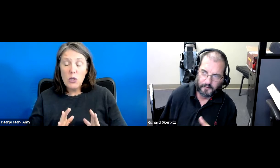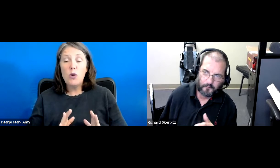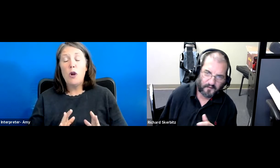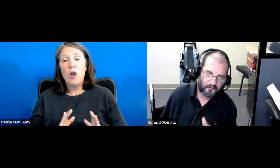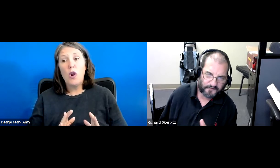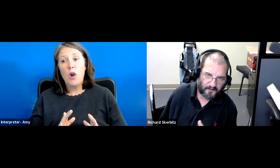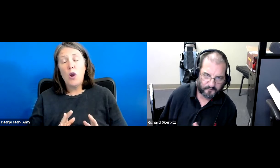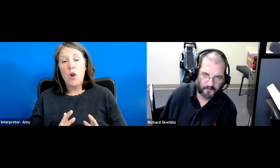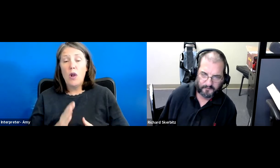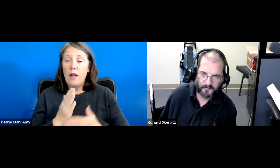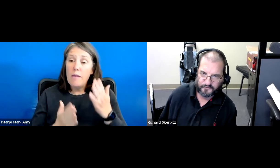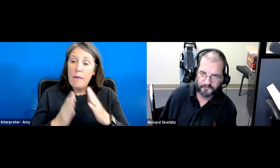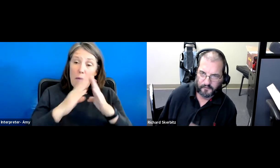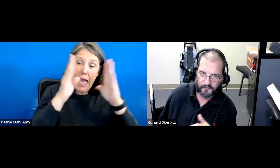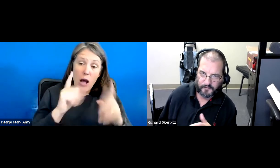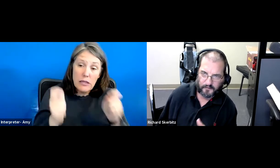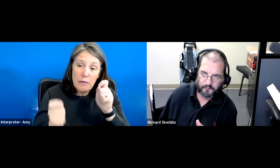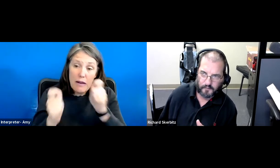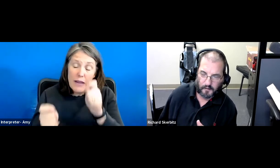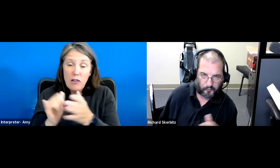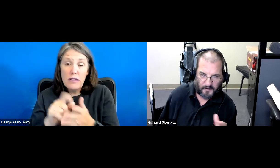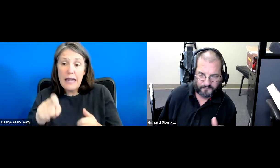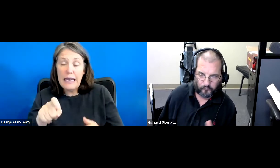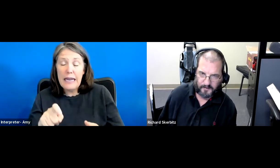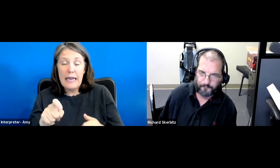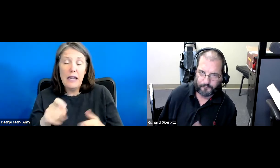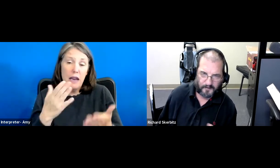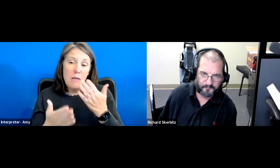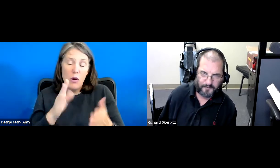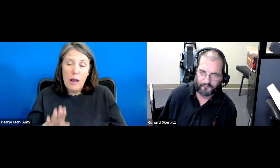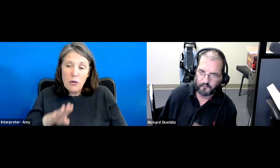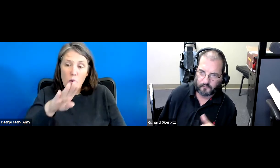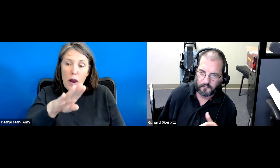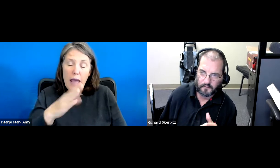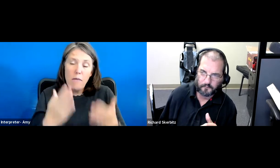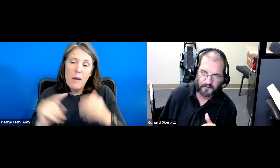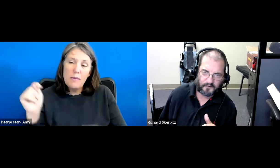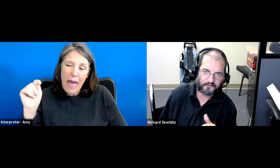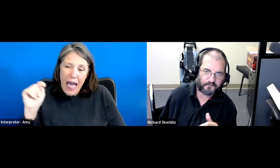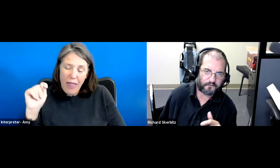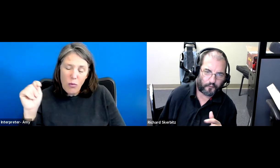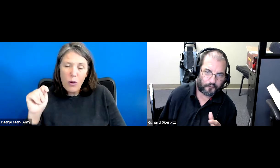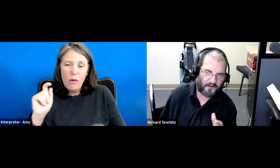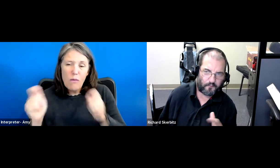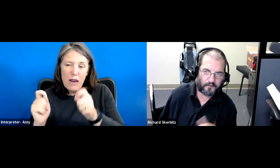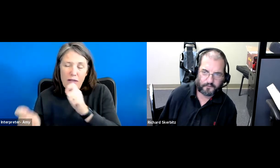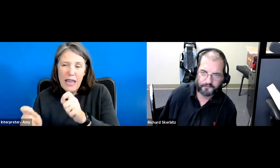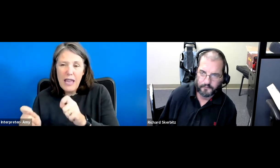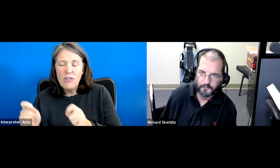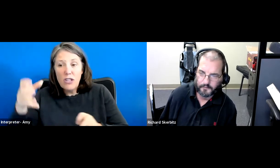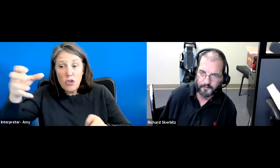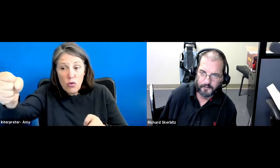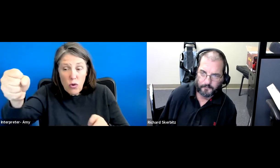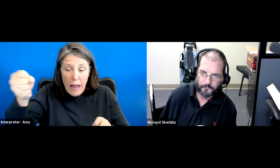the, maybe there's housing modifications that are needed, perhaps a ramp, perhaps bathroom modifications or grab